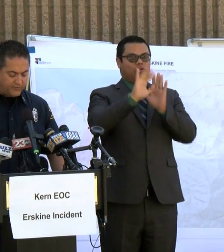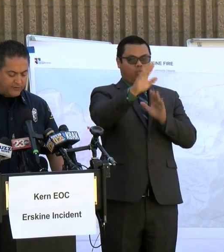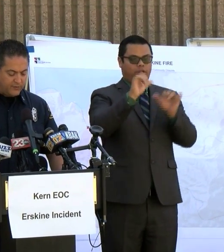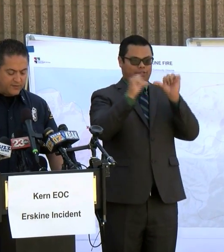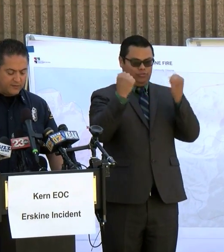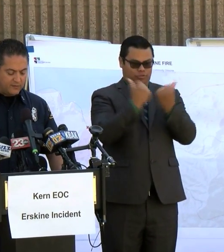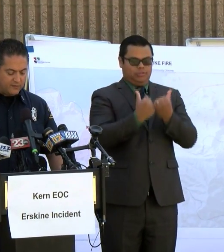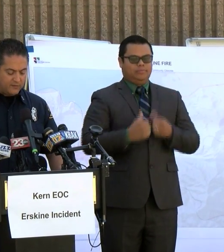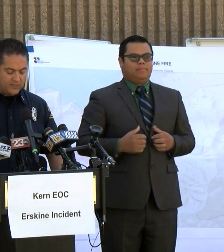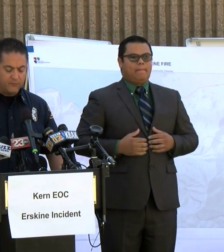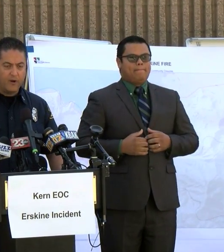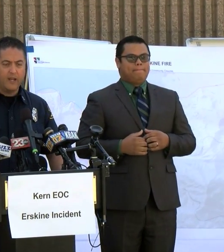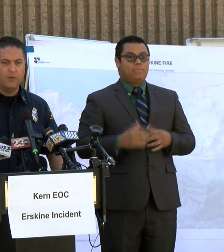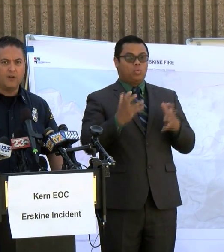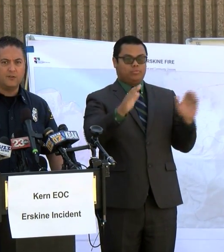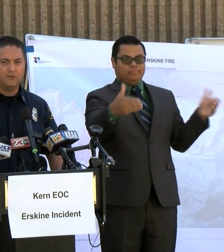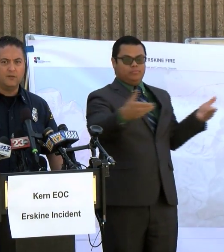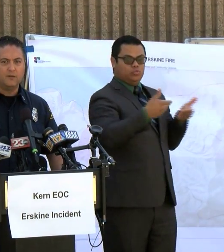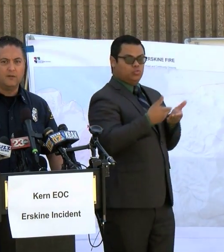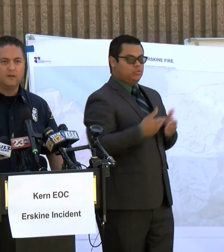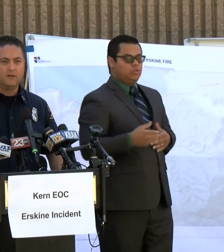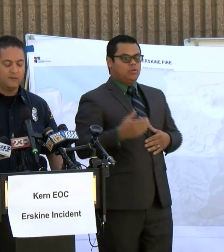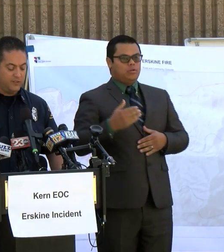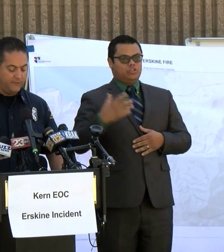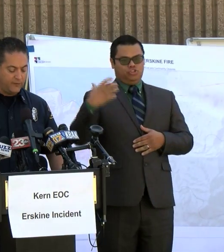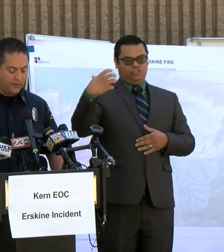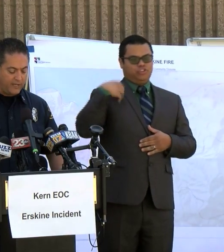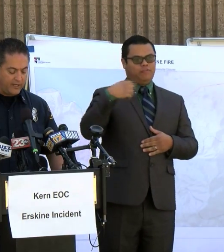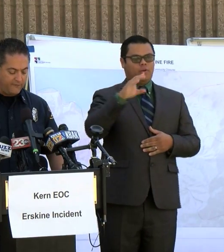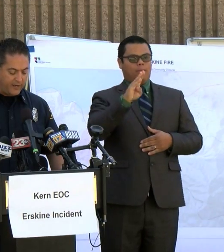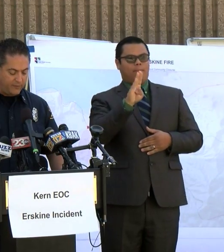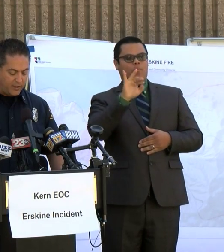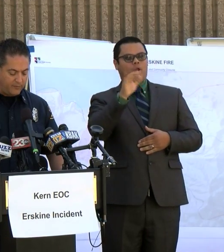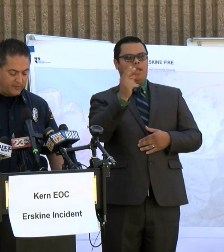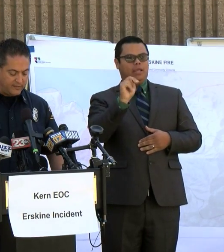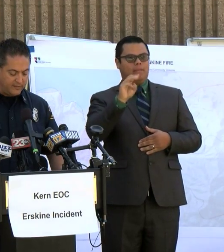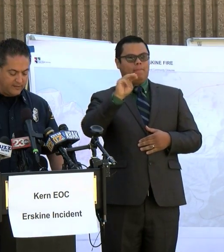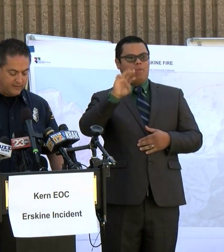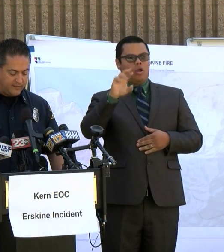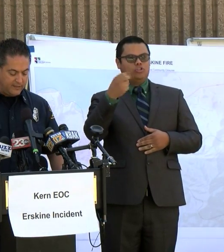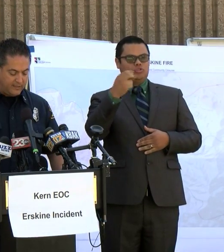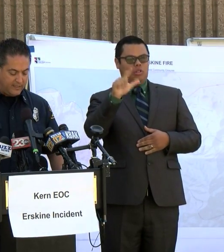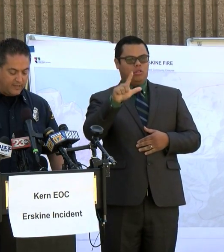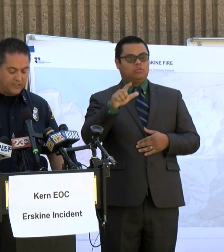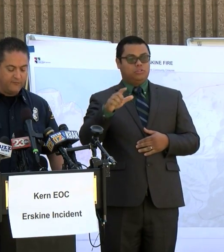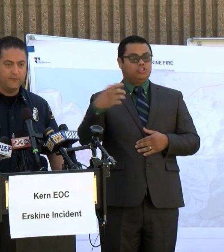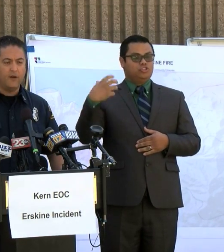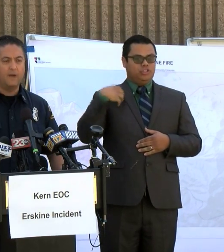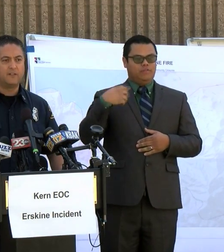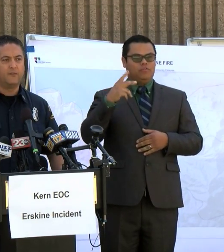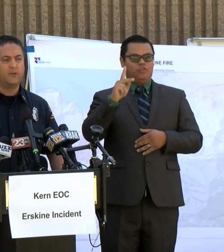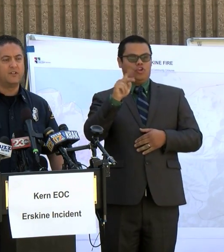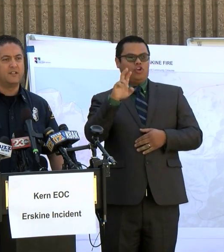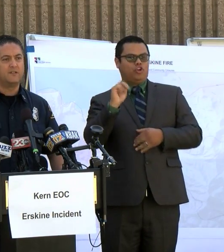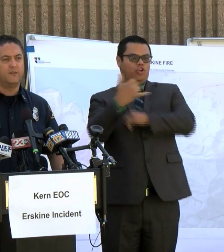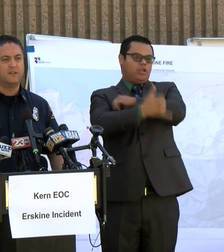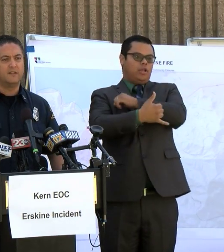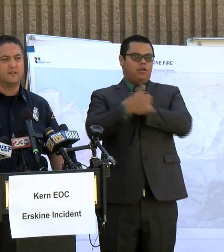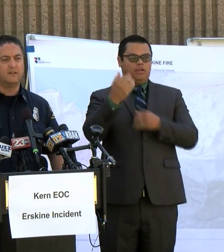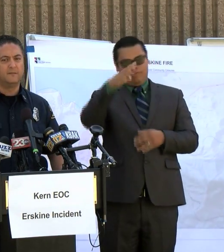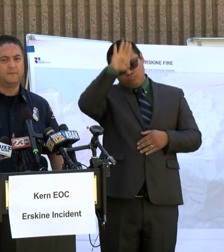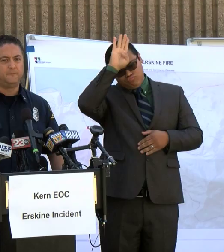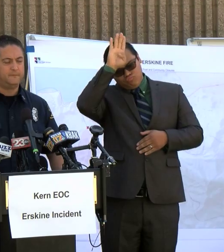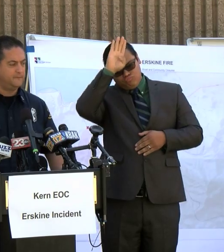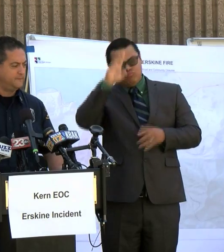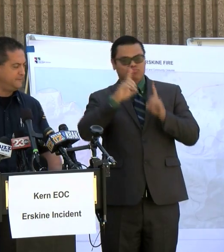I'd like to introduce Chief Brian Marshall, Chief of the Kern County Fire Department and Chief of Office of Emergency